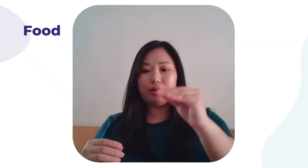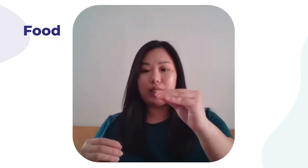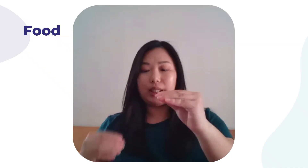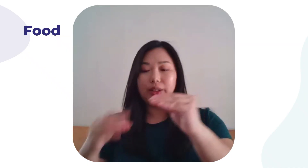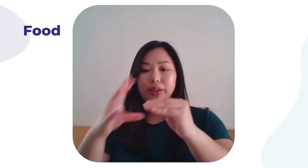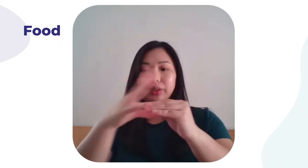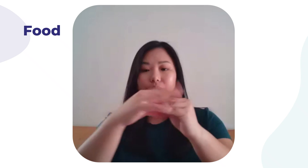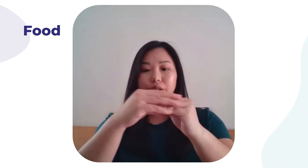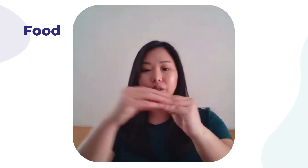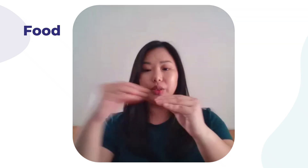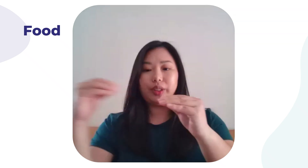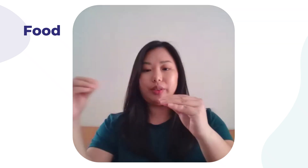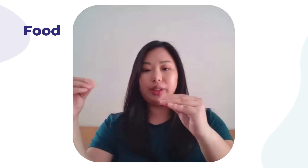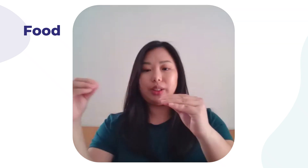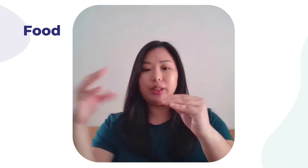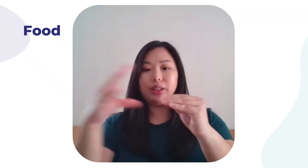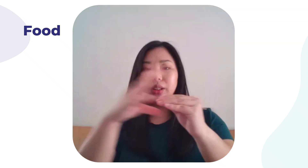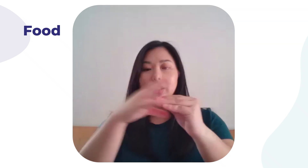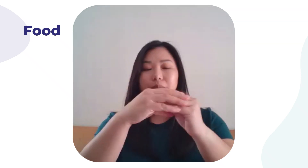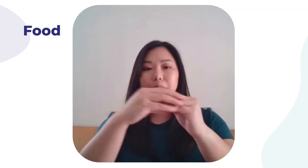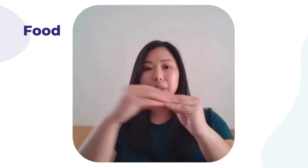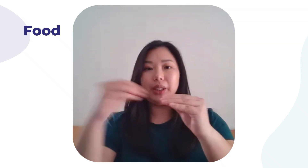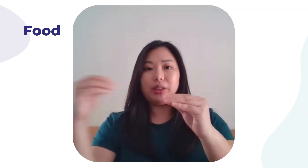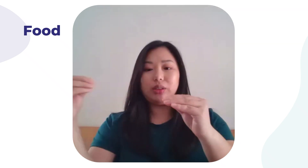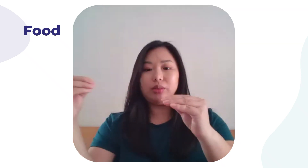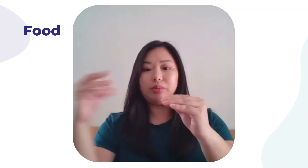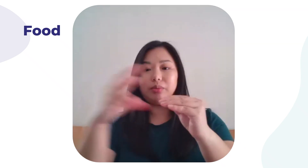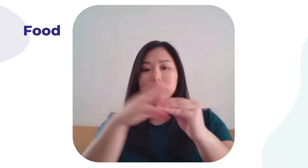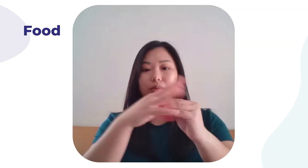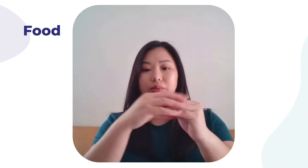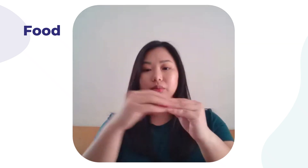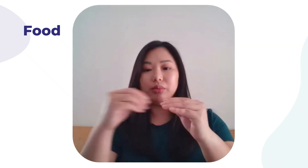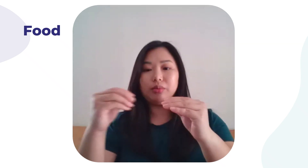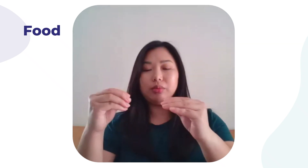Pear, flat O, stroke out. Pear.